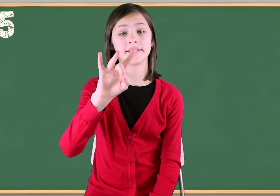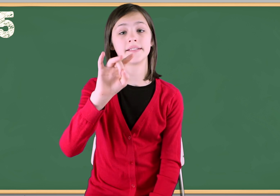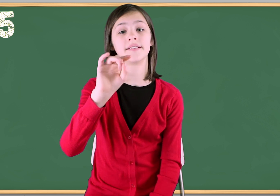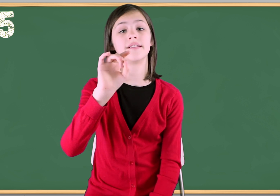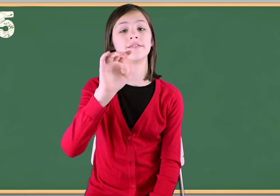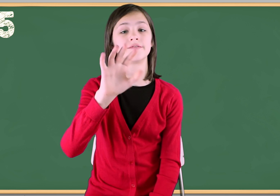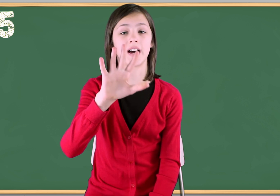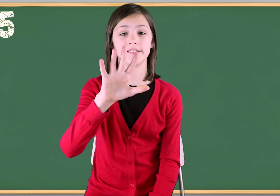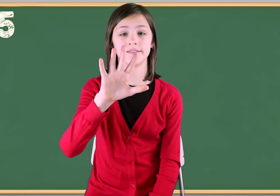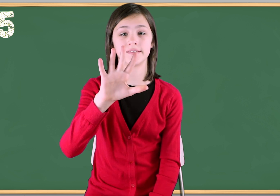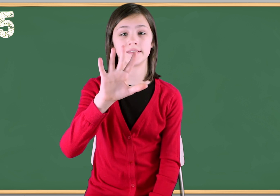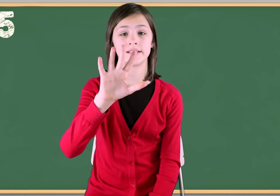85,